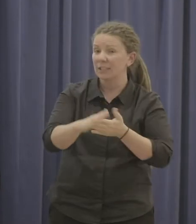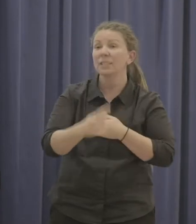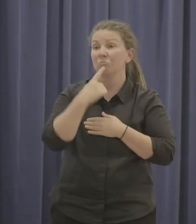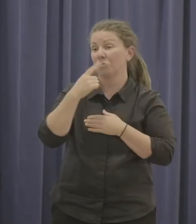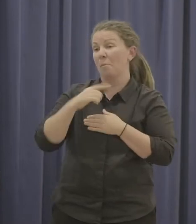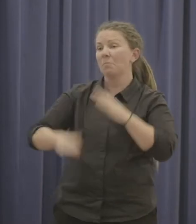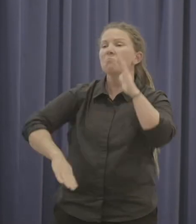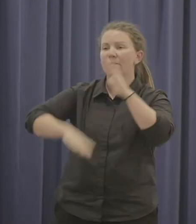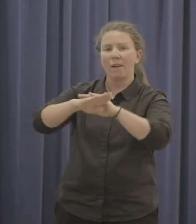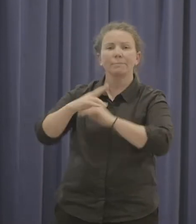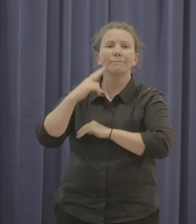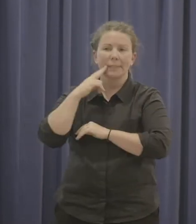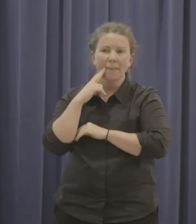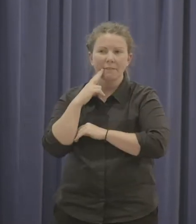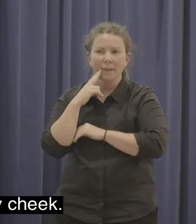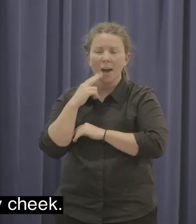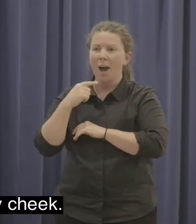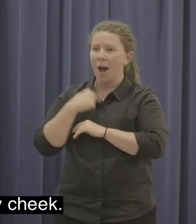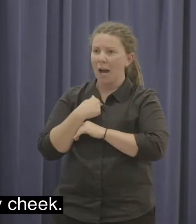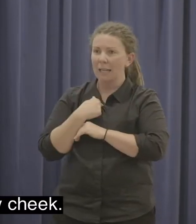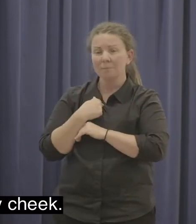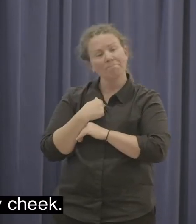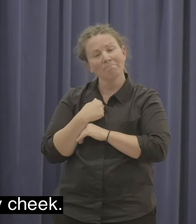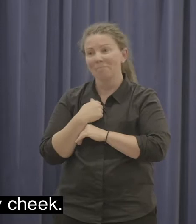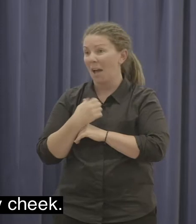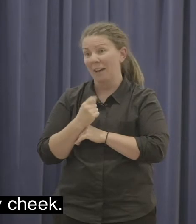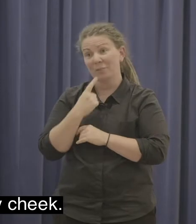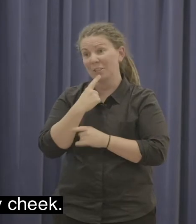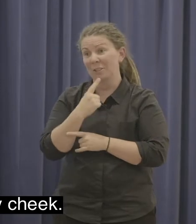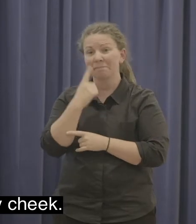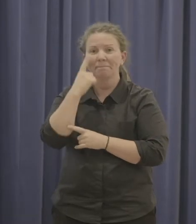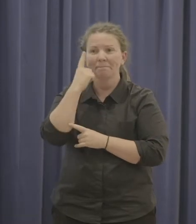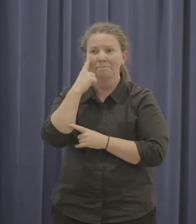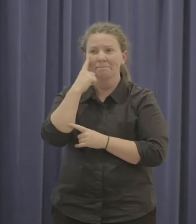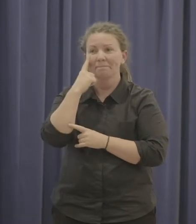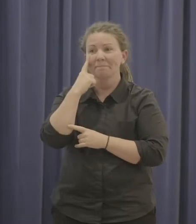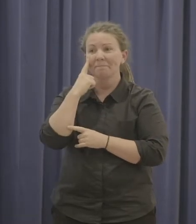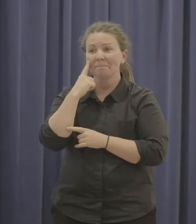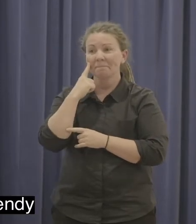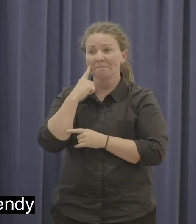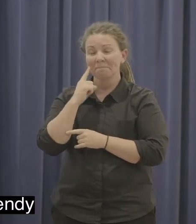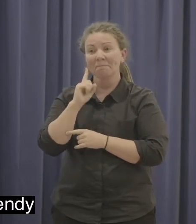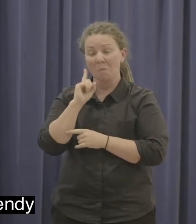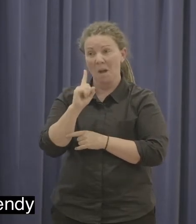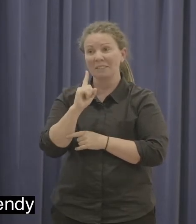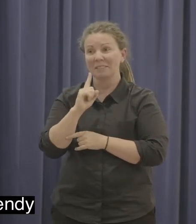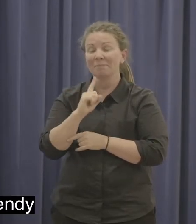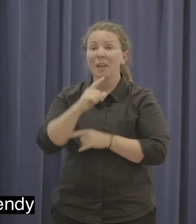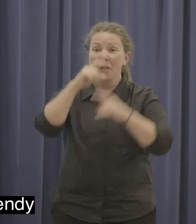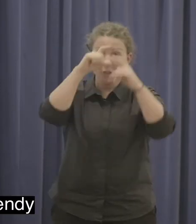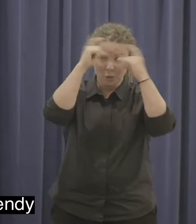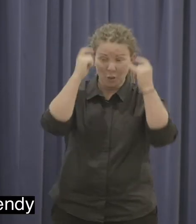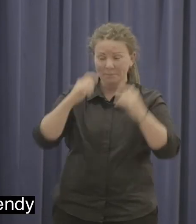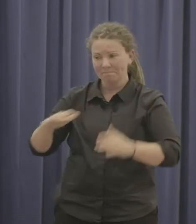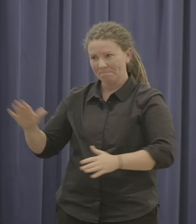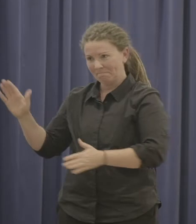was profoundly deaf, I have to say a tear ran down my cheek. I was comforted by Nurse